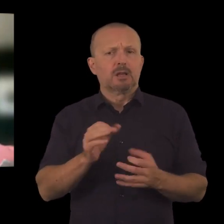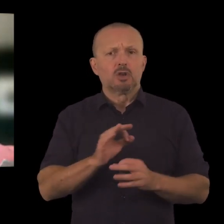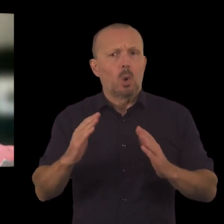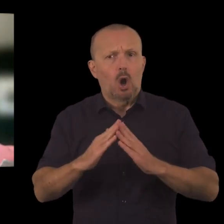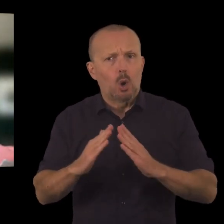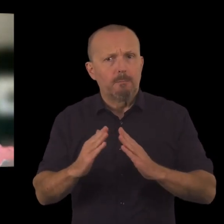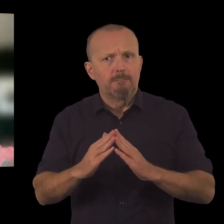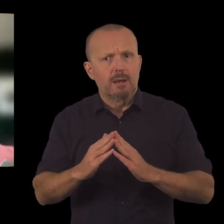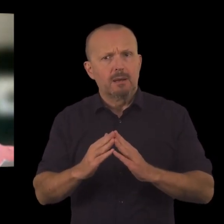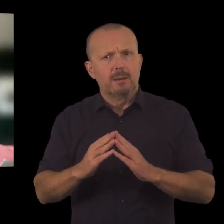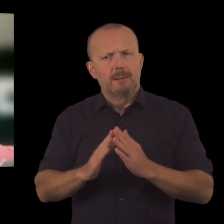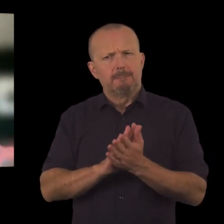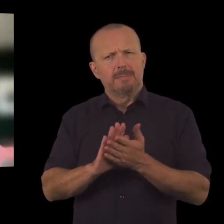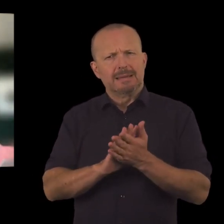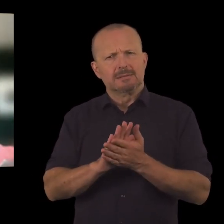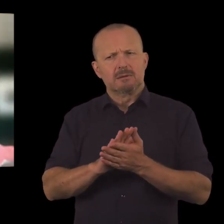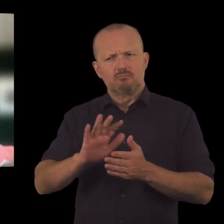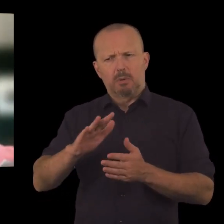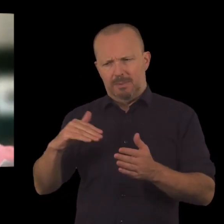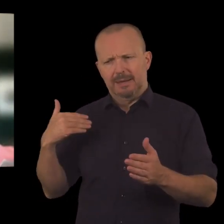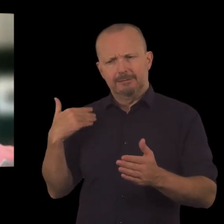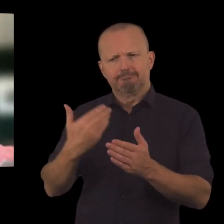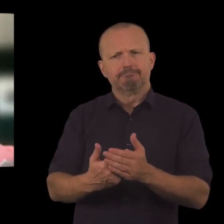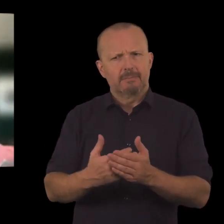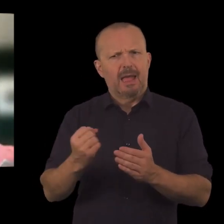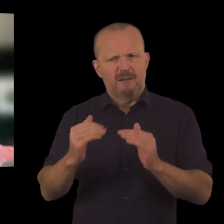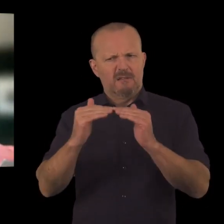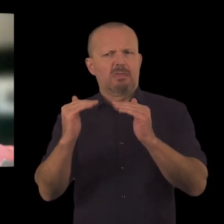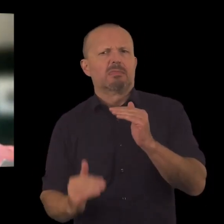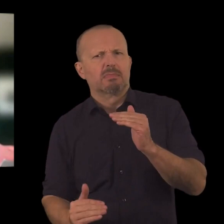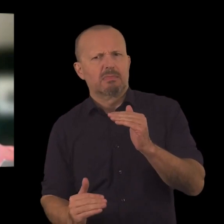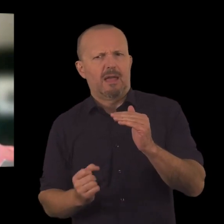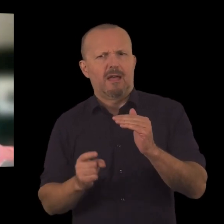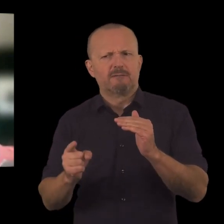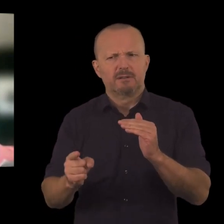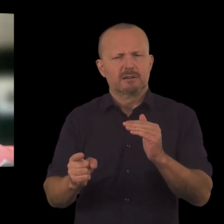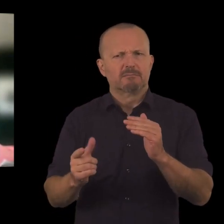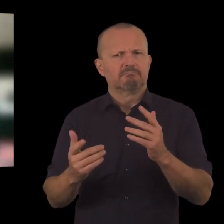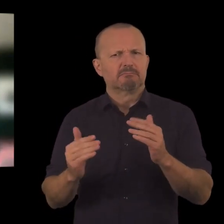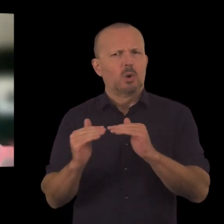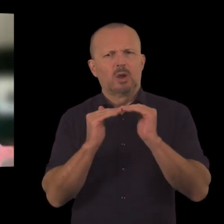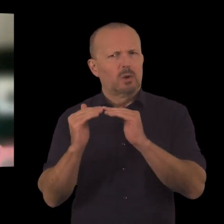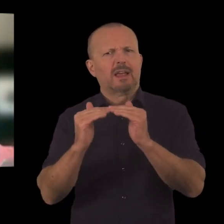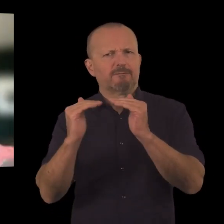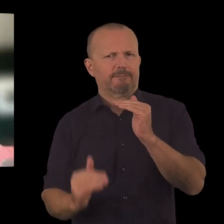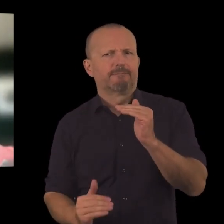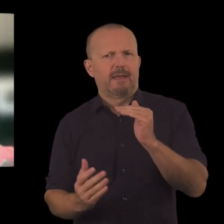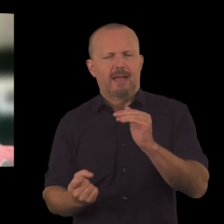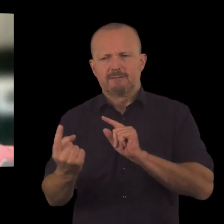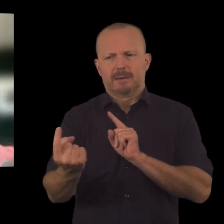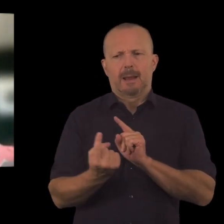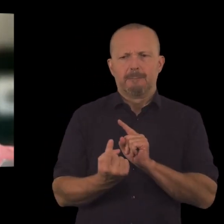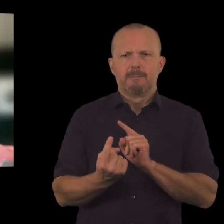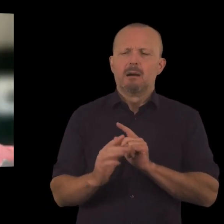also really fundamental to our underpinnings is that we all can walk in as